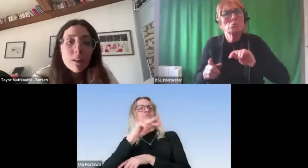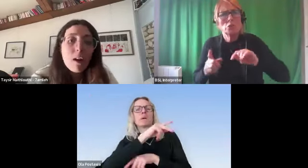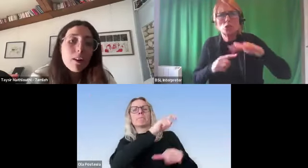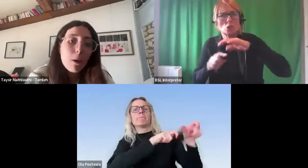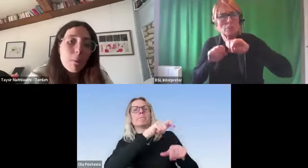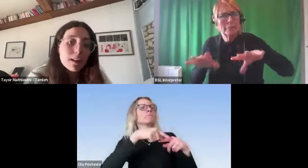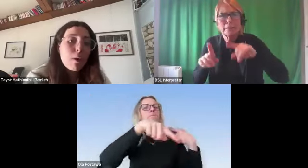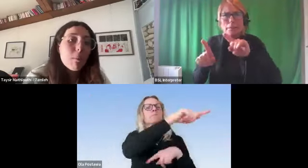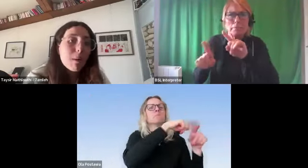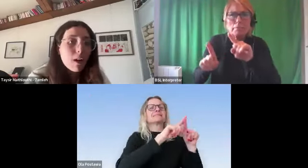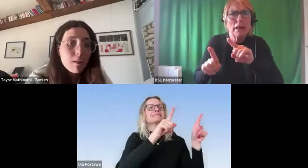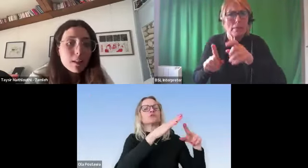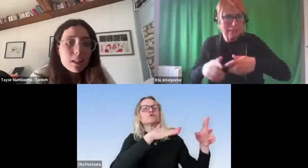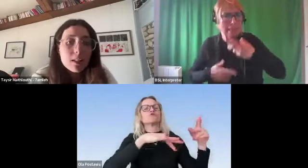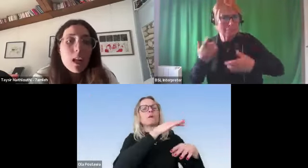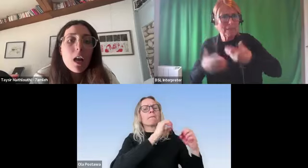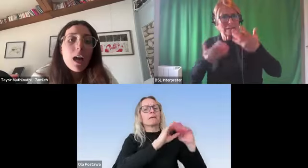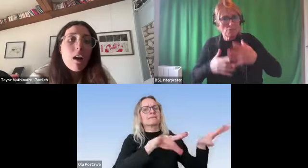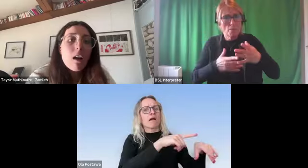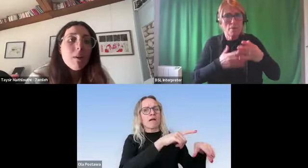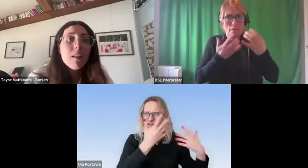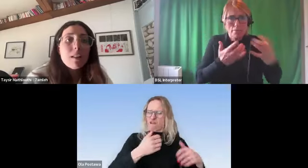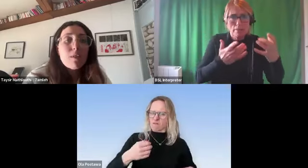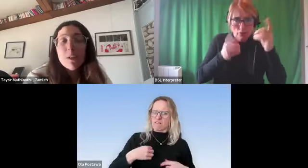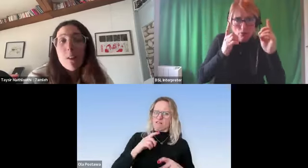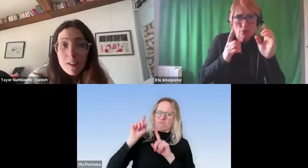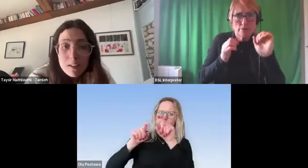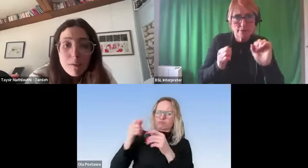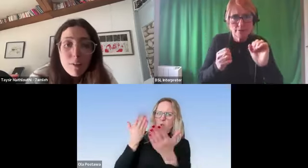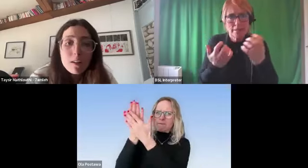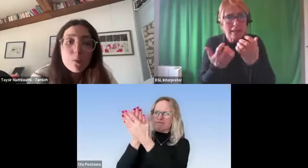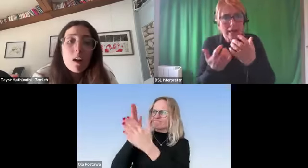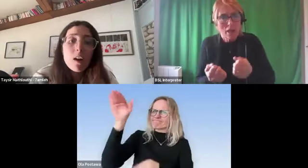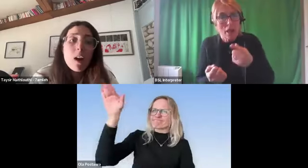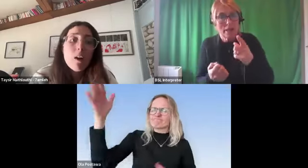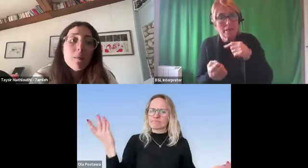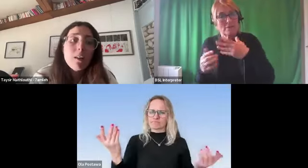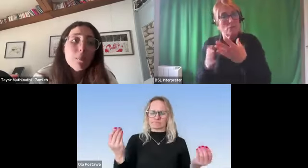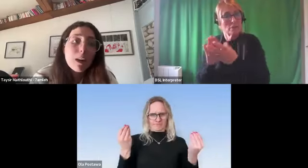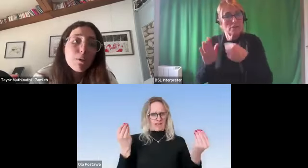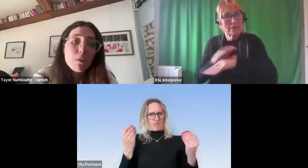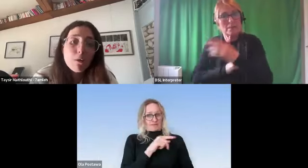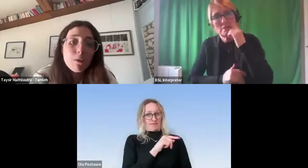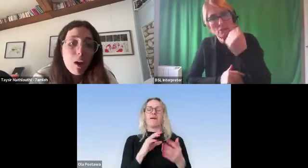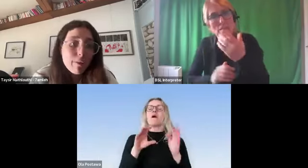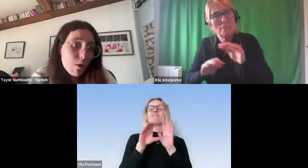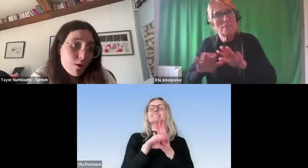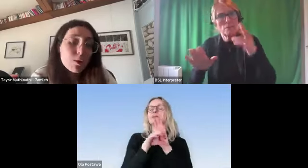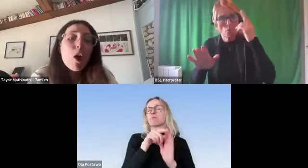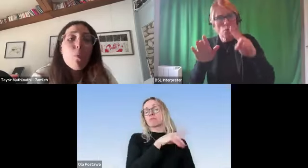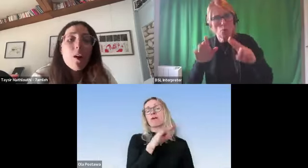are receiving direct complaints from public authorities. And that's, for example, the case in France, where there is a platform